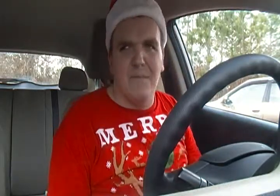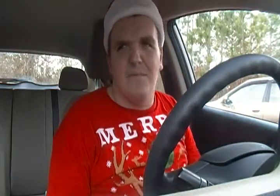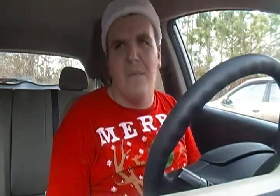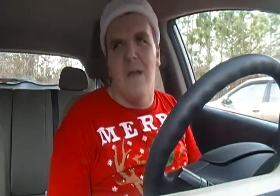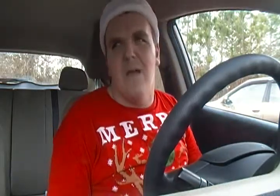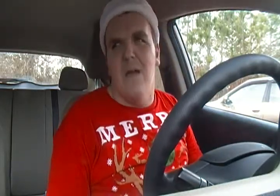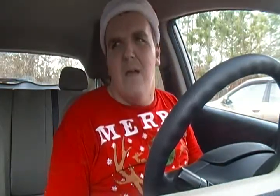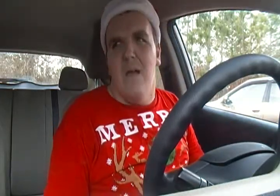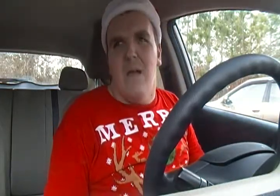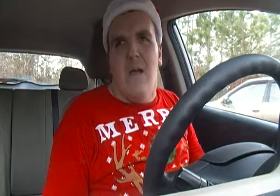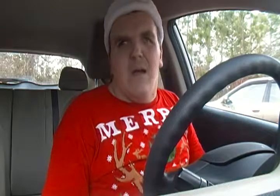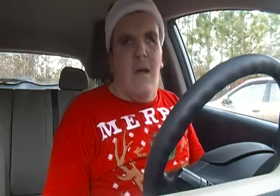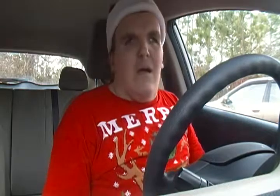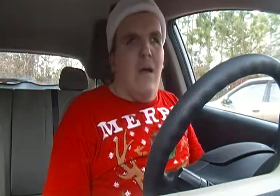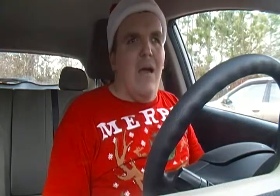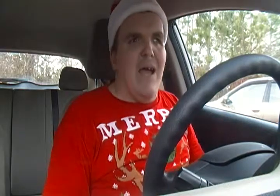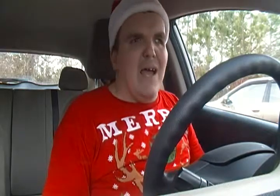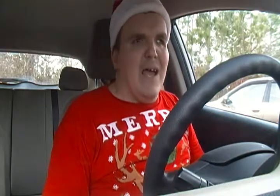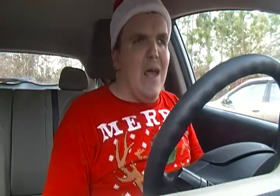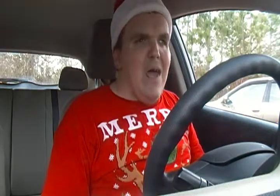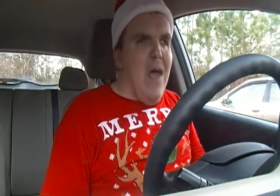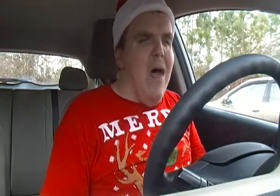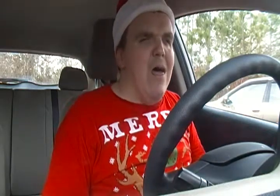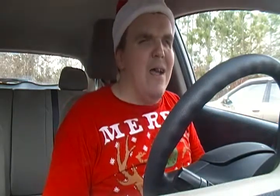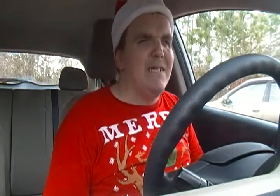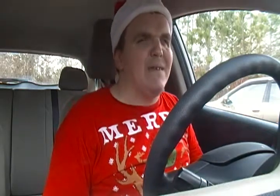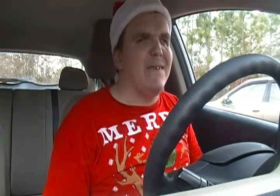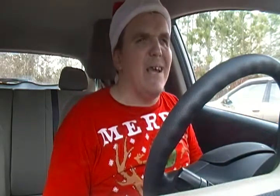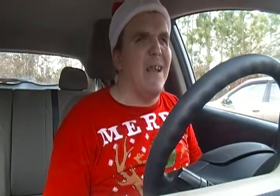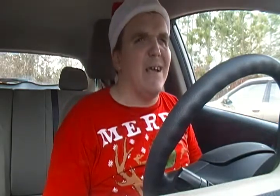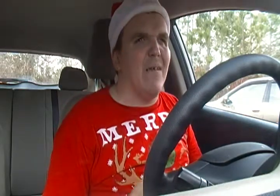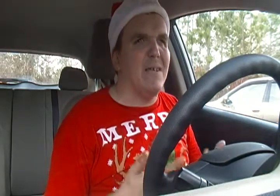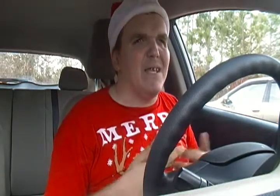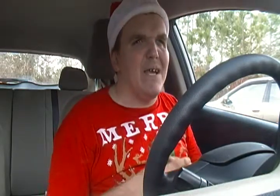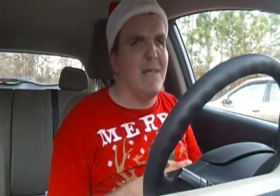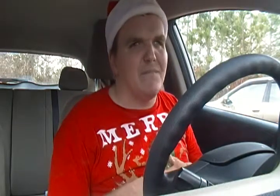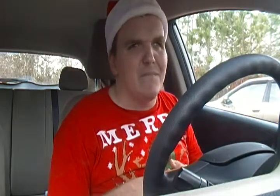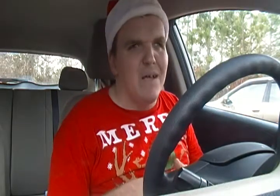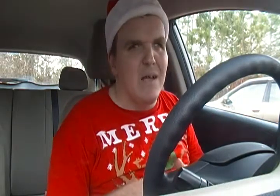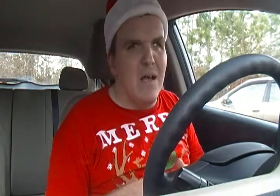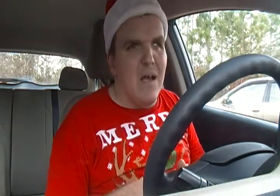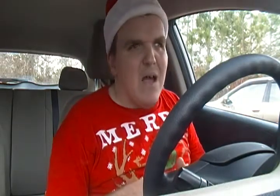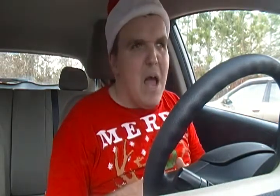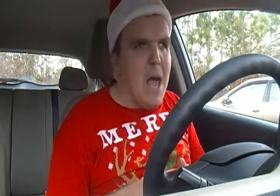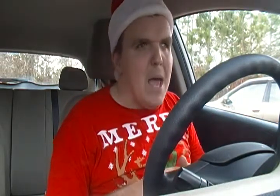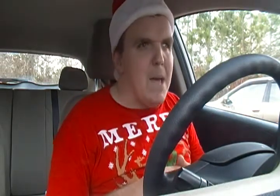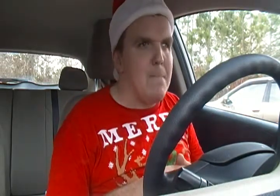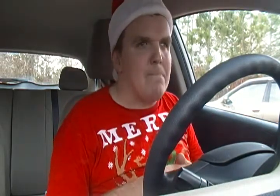he's saying like all these things and